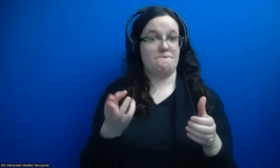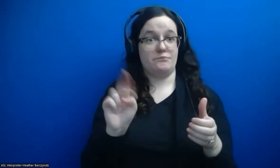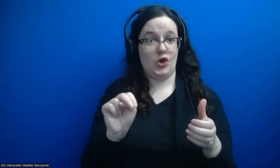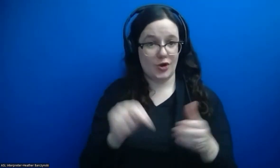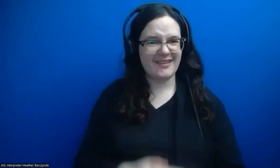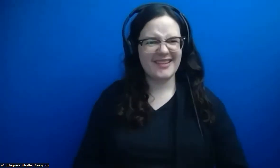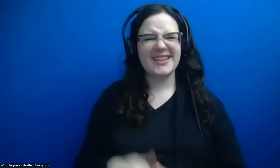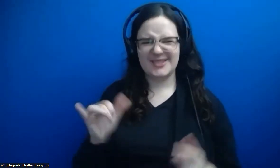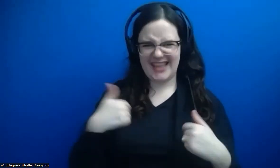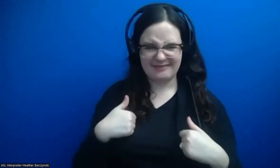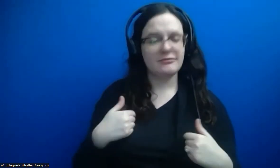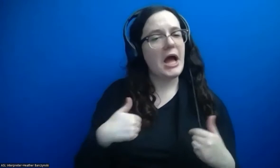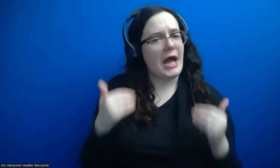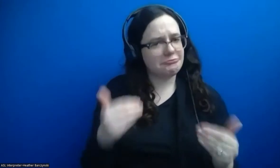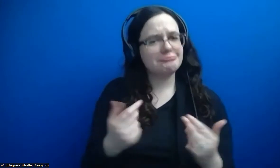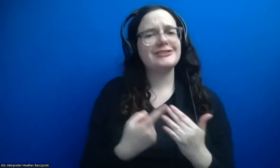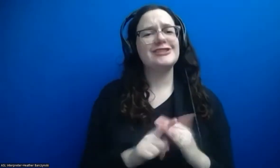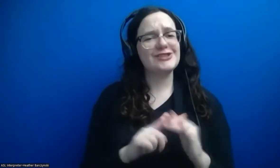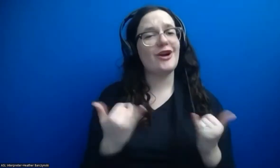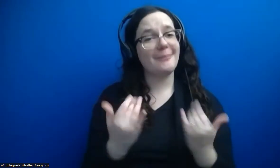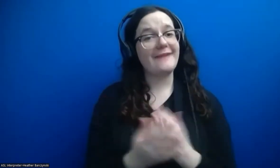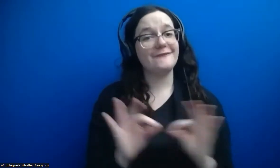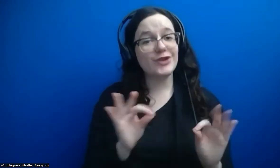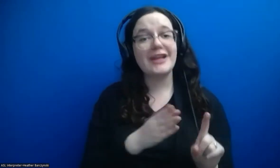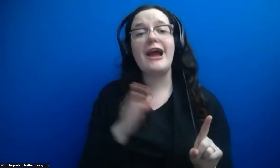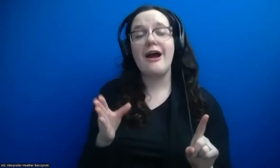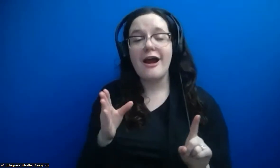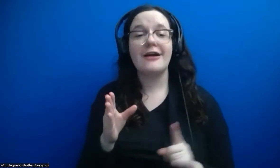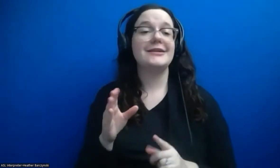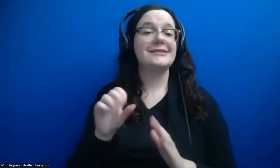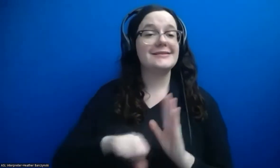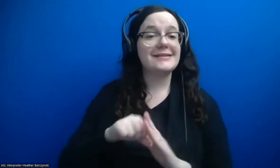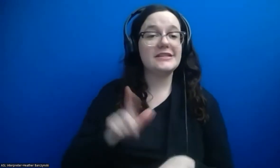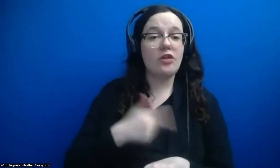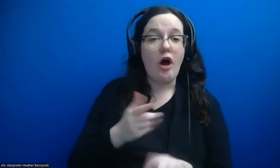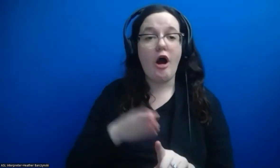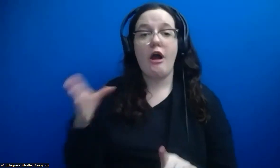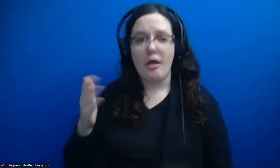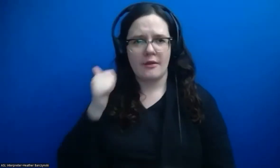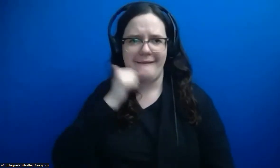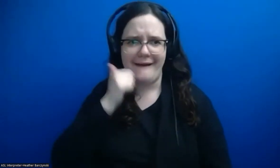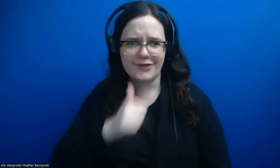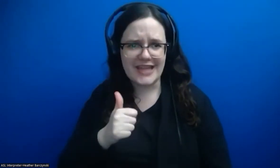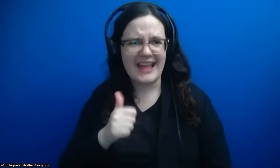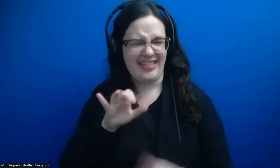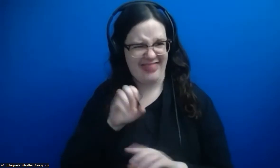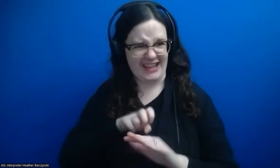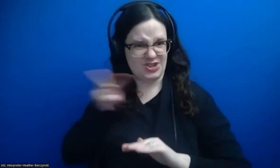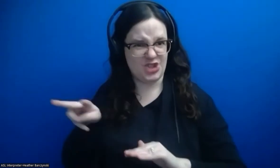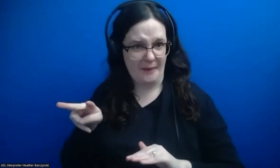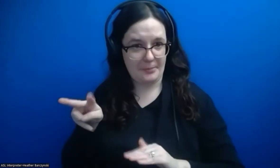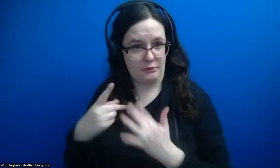free and then season long, the jump from one to the daily fantasy it was a very gray area. And I'd say